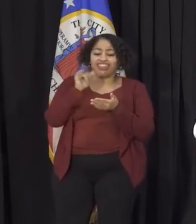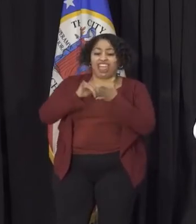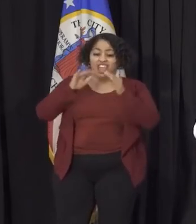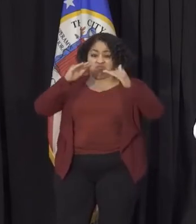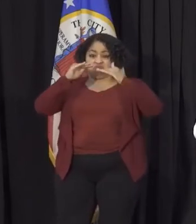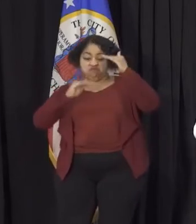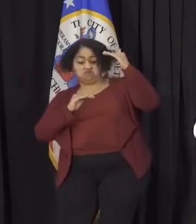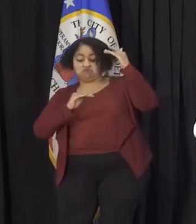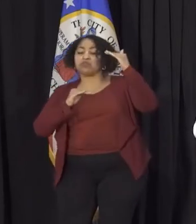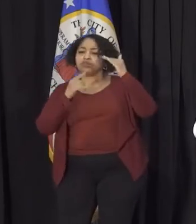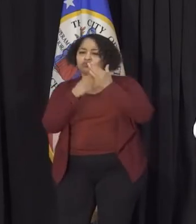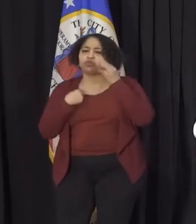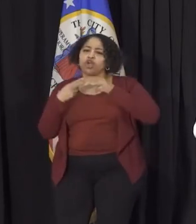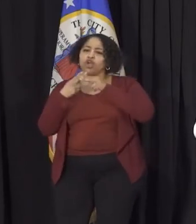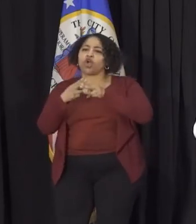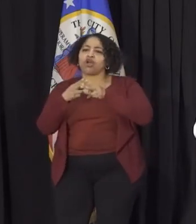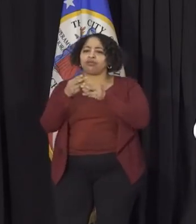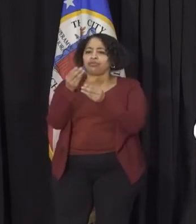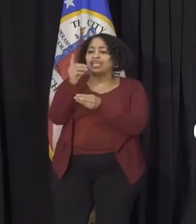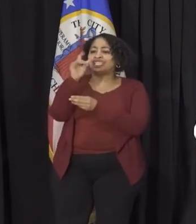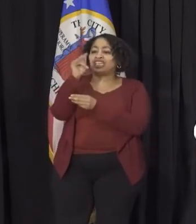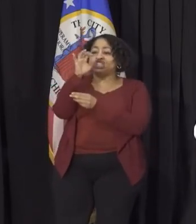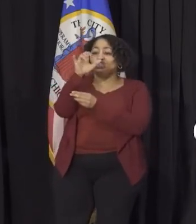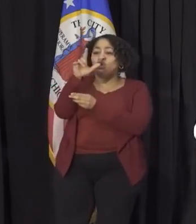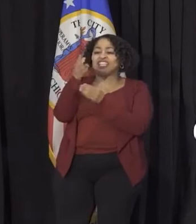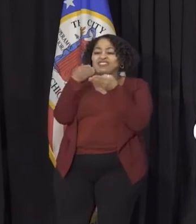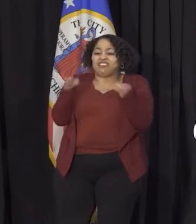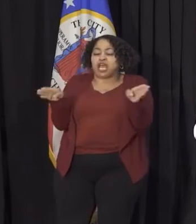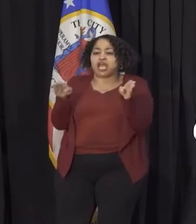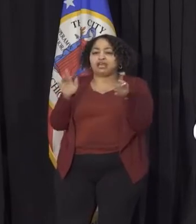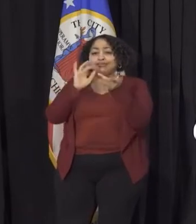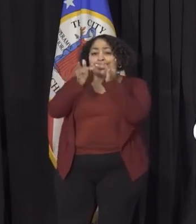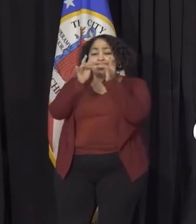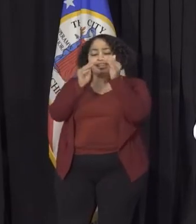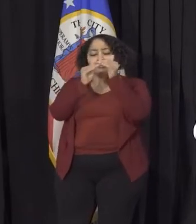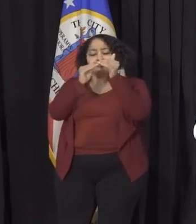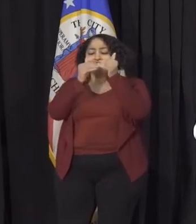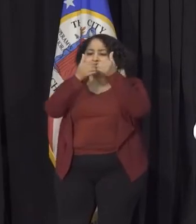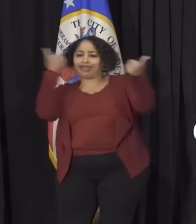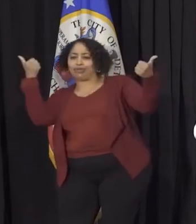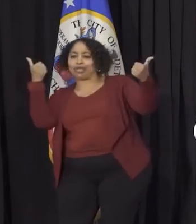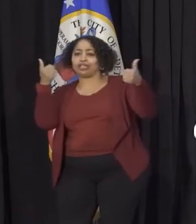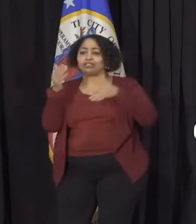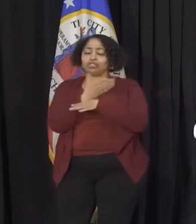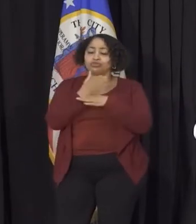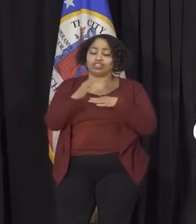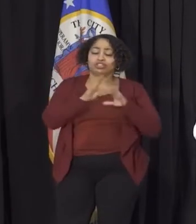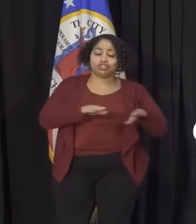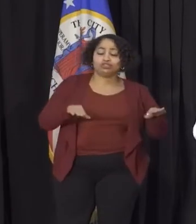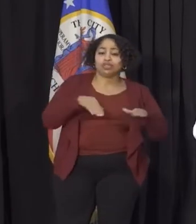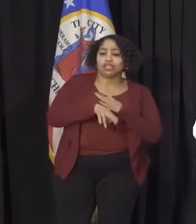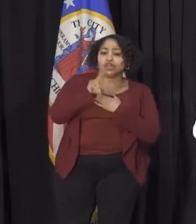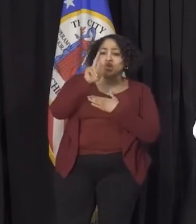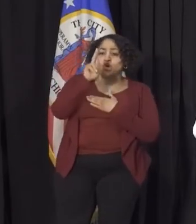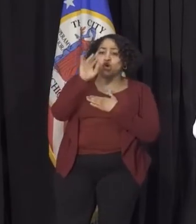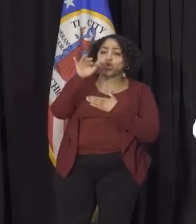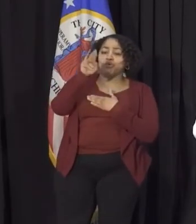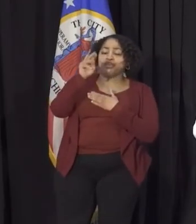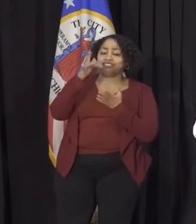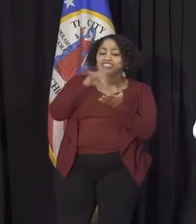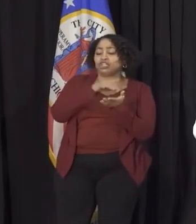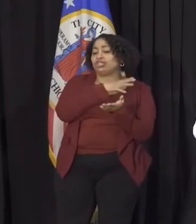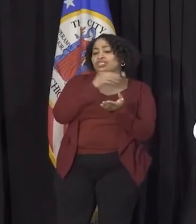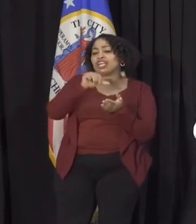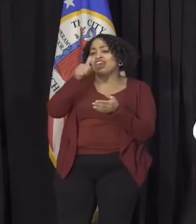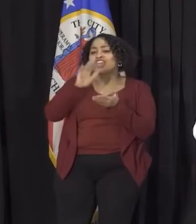call the digital divide between children in urban centers and in the rest of our community. In